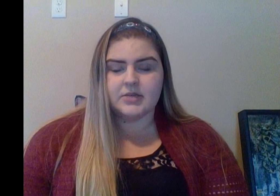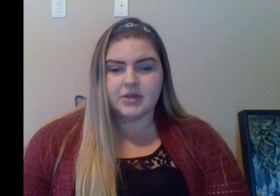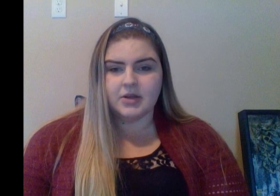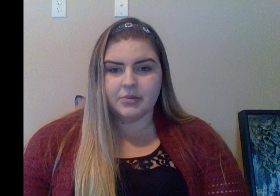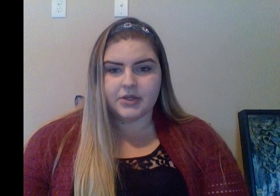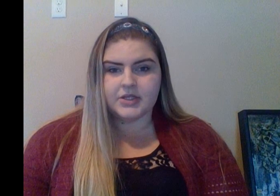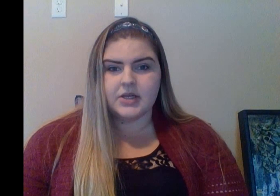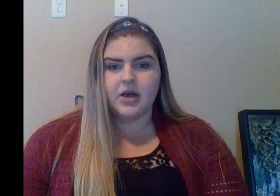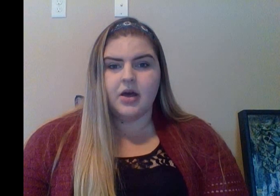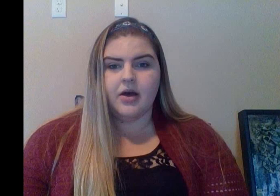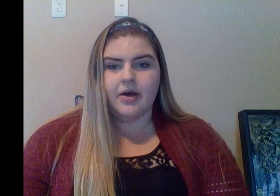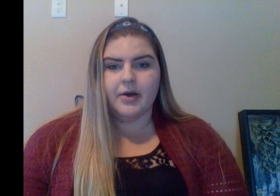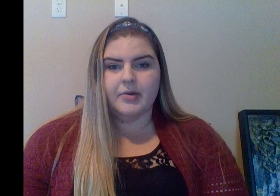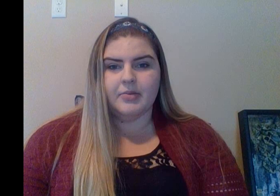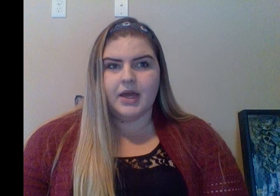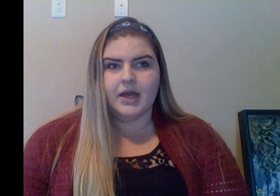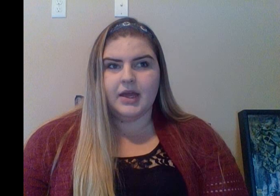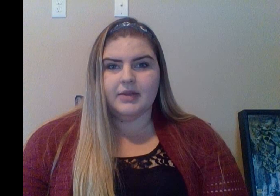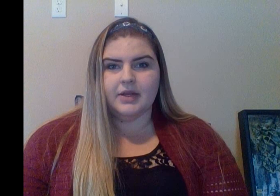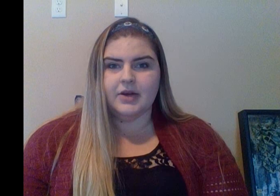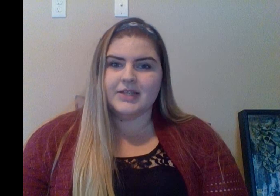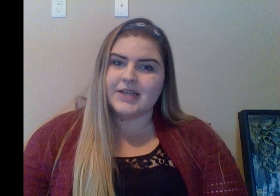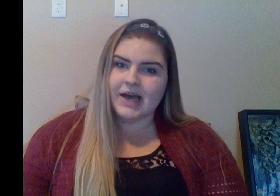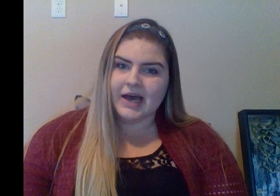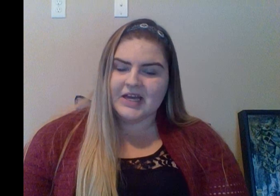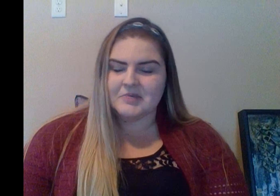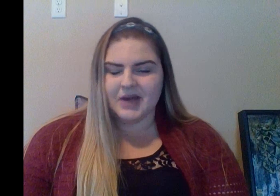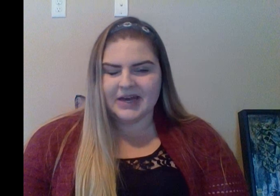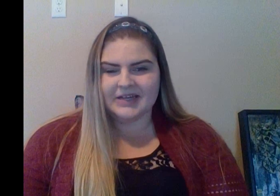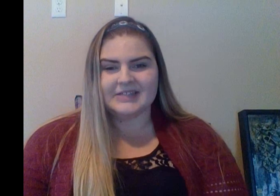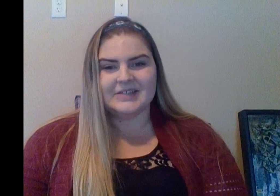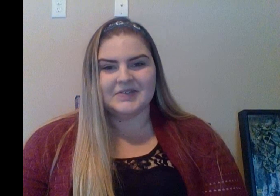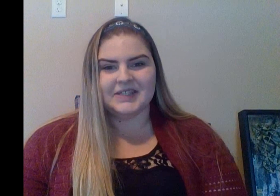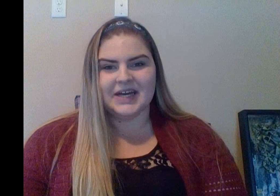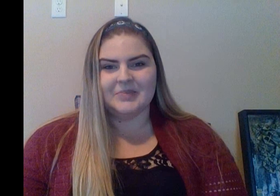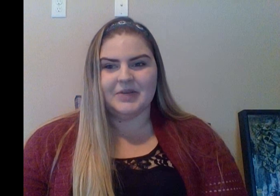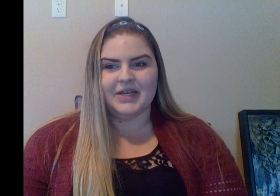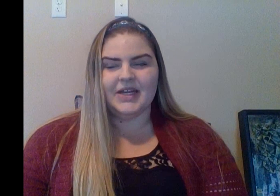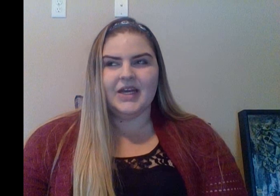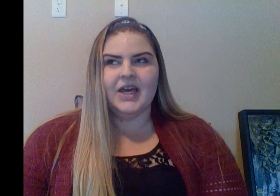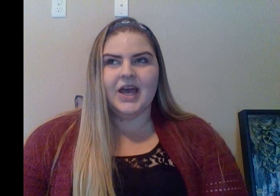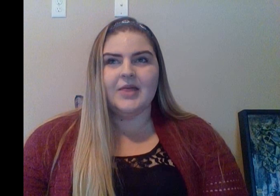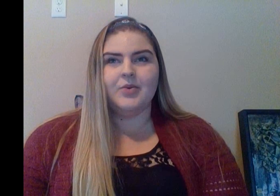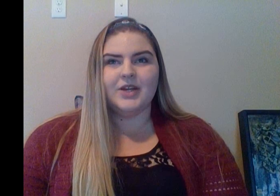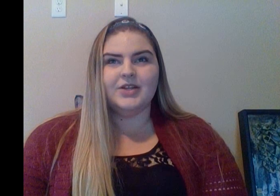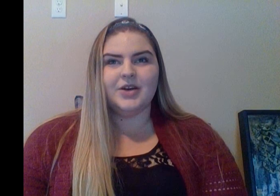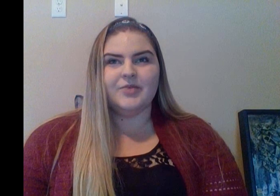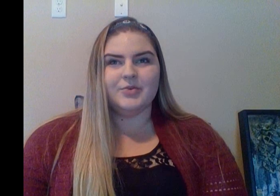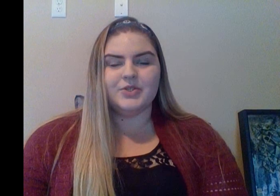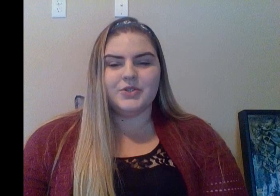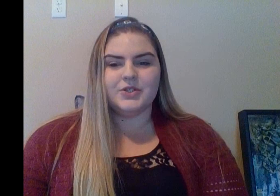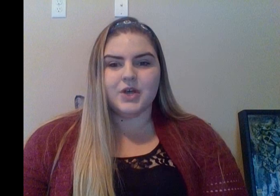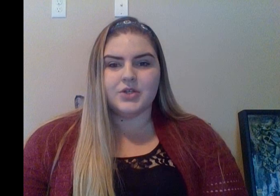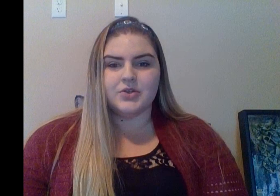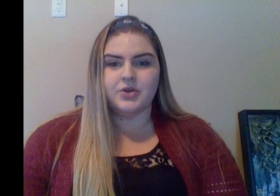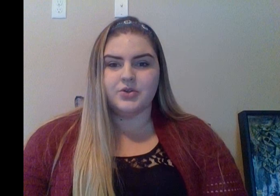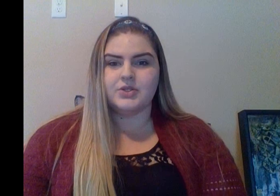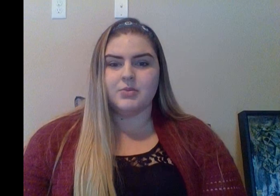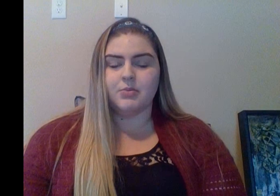the numbers, and they know how to say hi and bye and stuff like that. And then one of the nonverbal students also knows